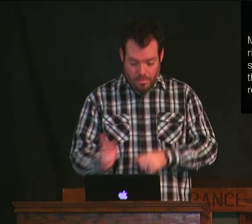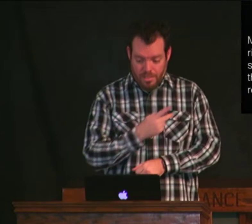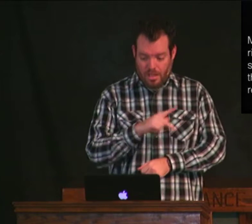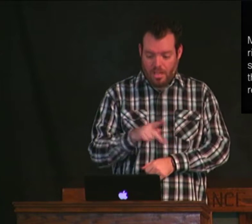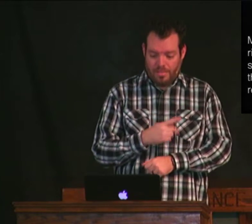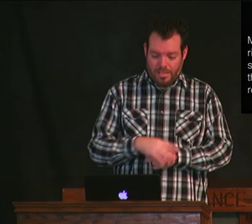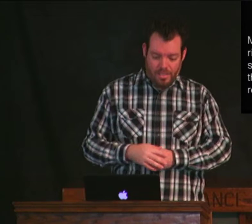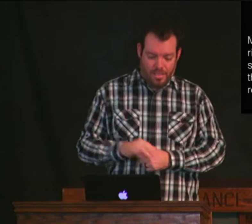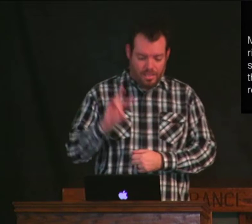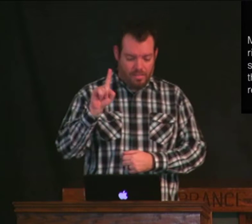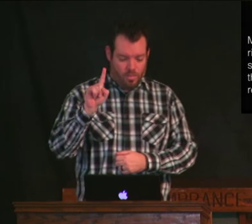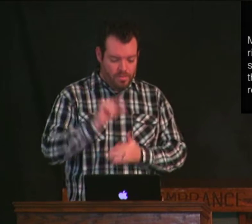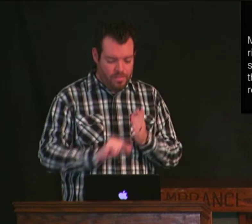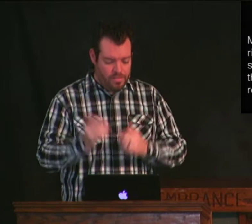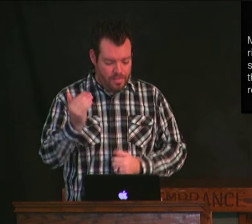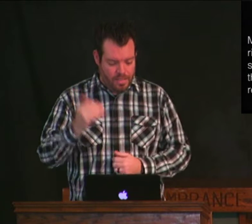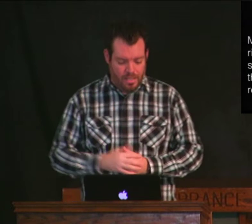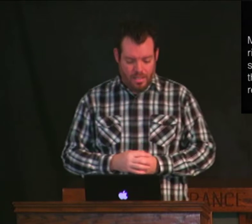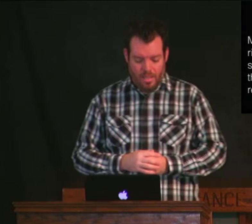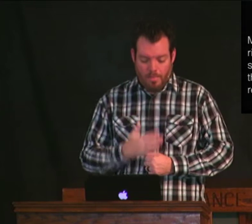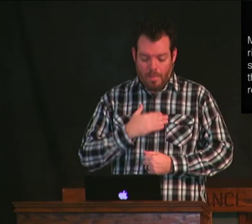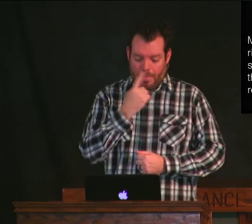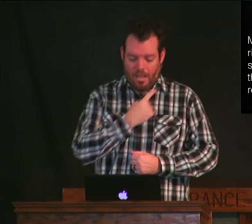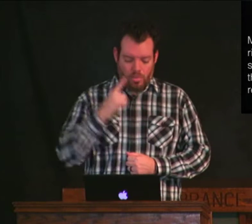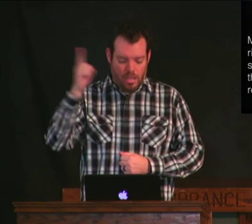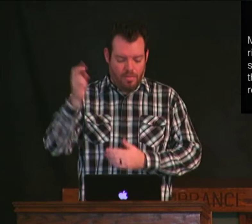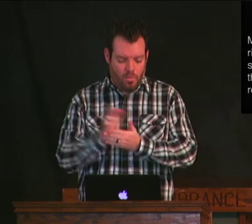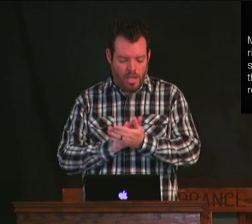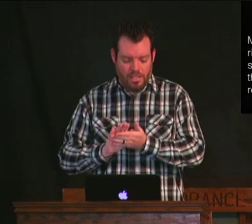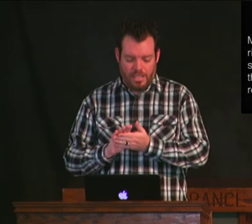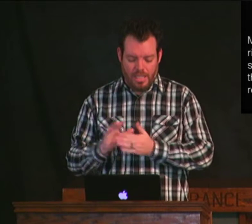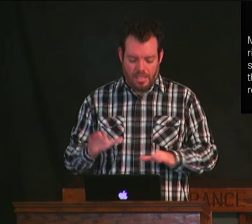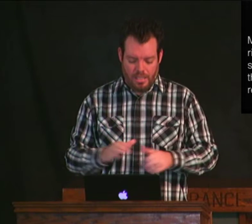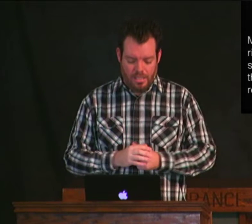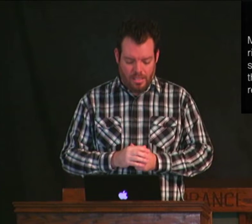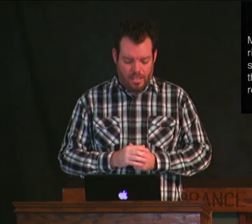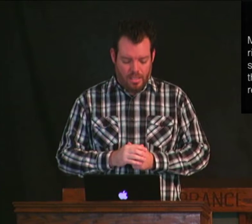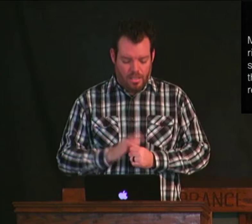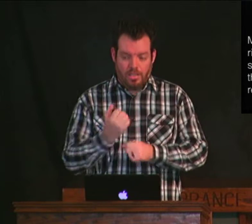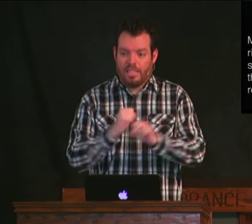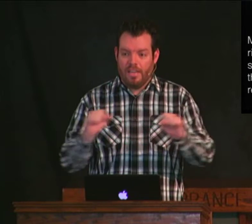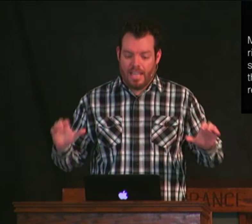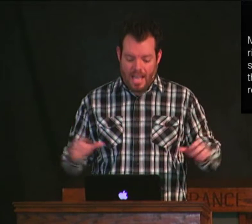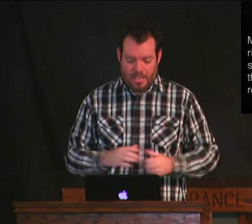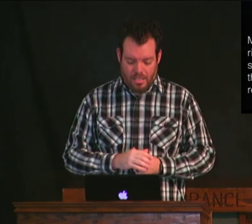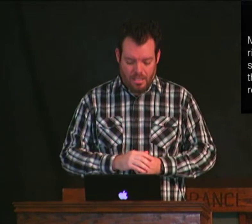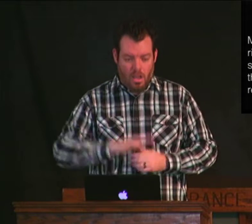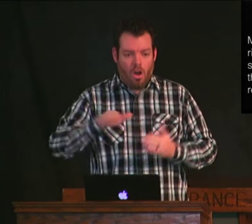For Psalms 71, verse 15, my mouth will tell of your righteous deeds, your saving acts